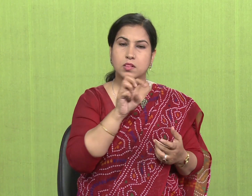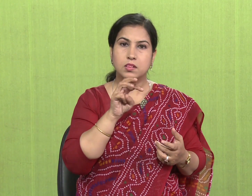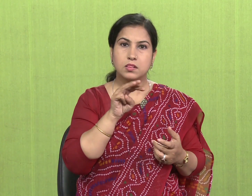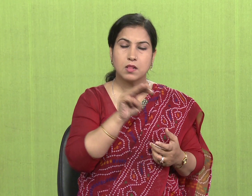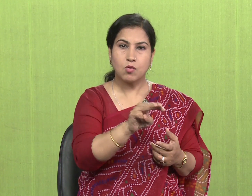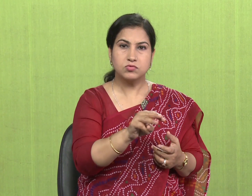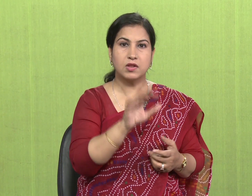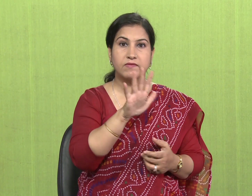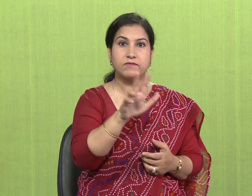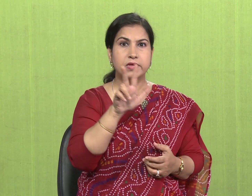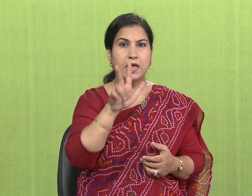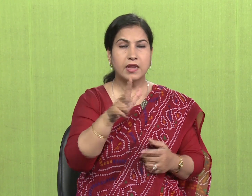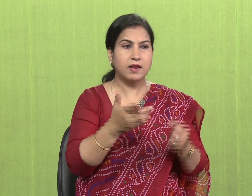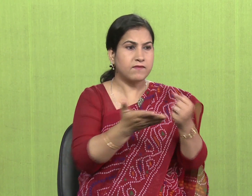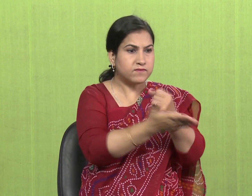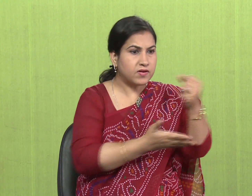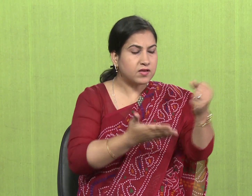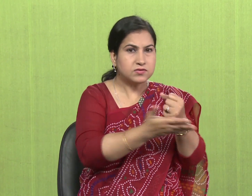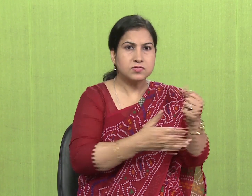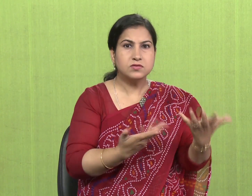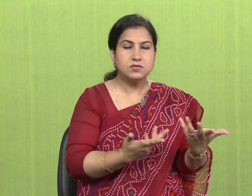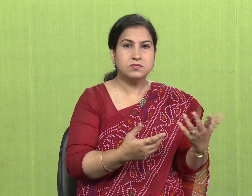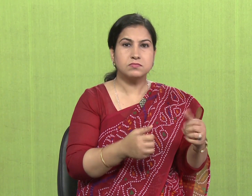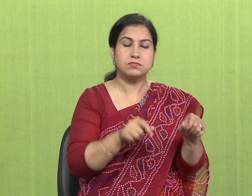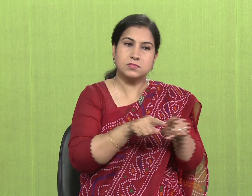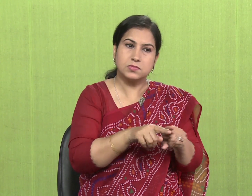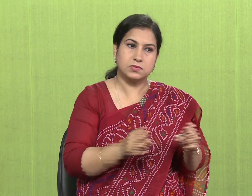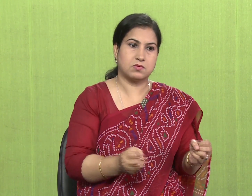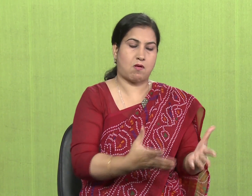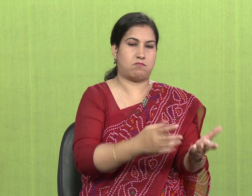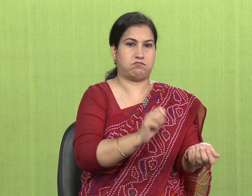1058 villages of the Aravali Hills.